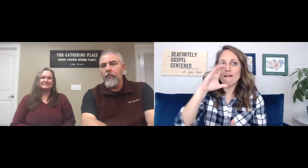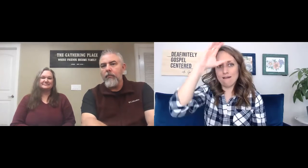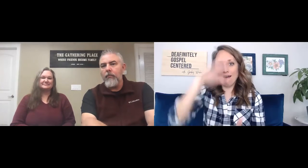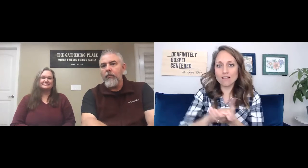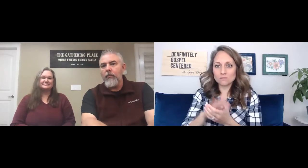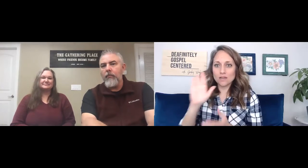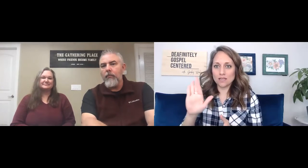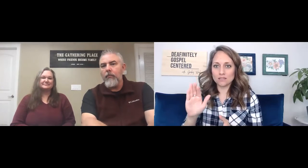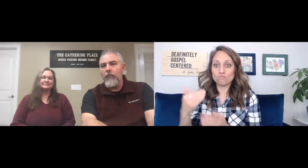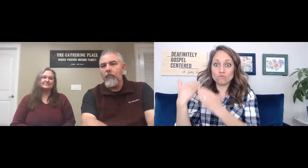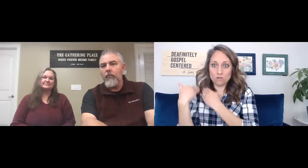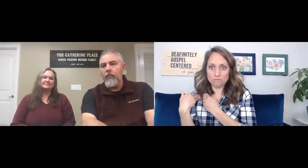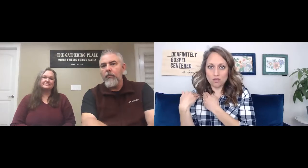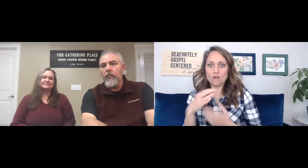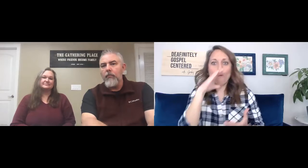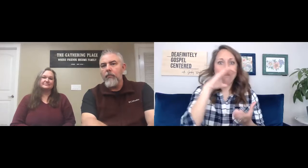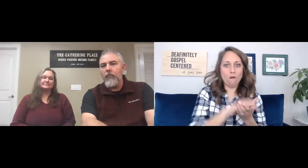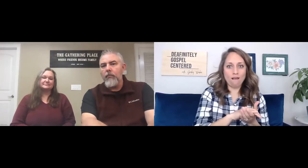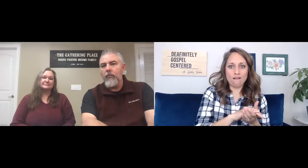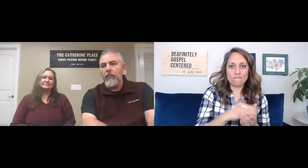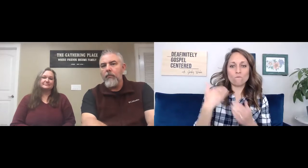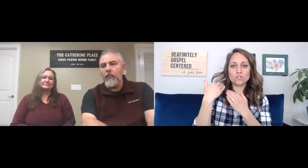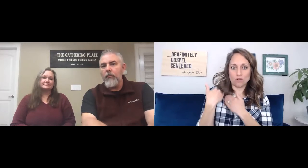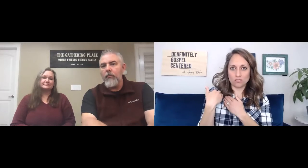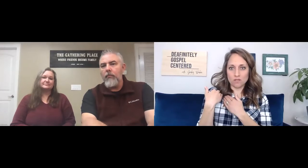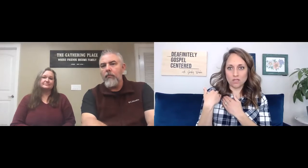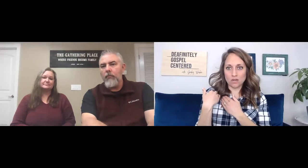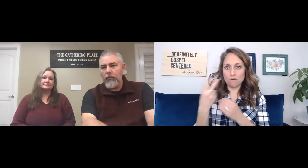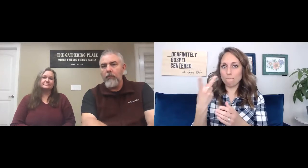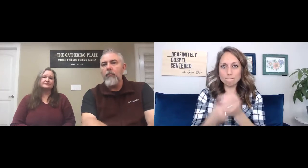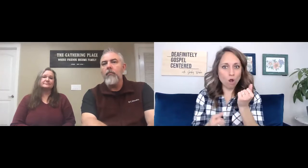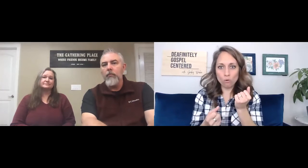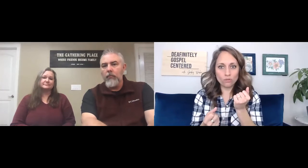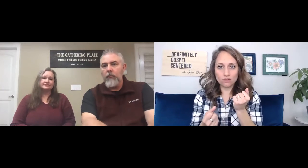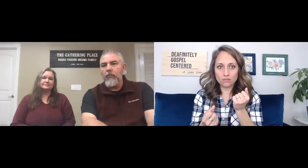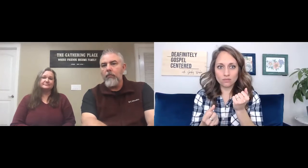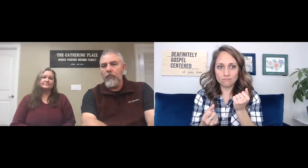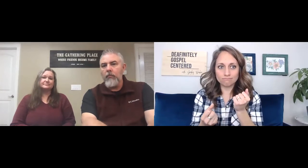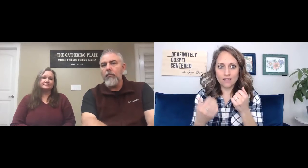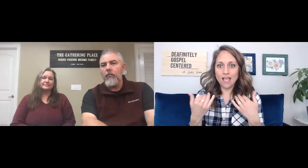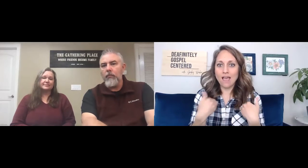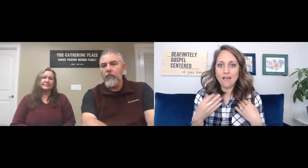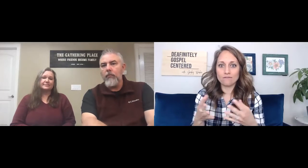husband's responsibility and a wife's responsibility, and they both have value.